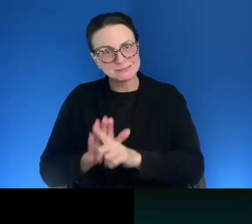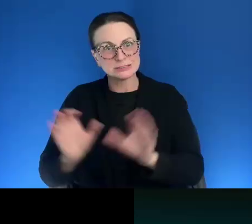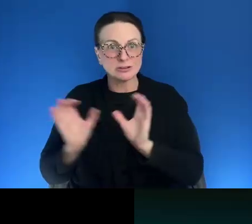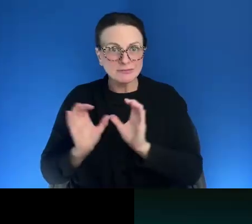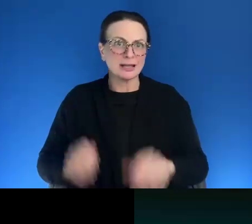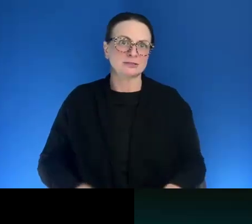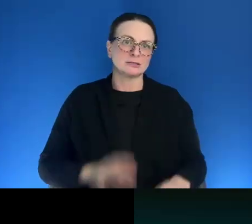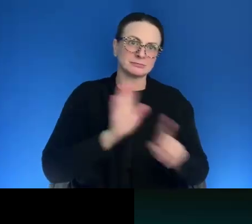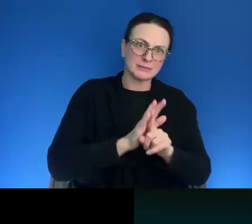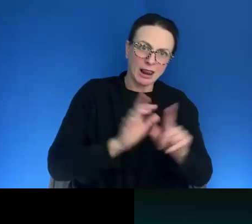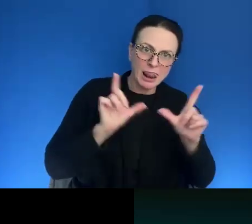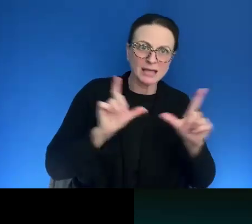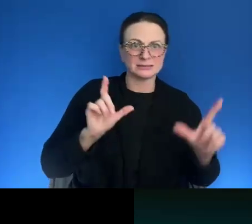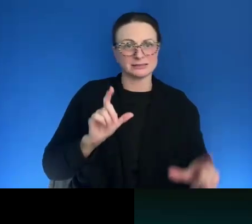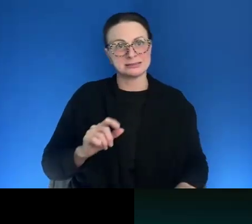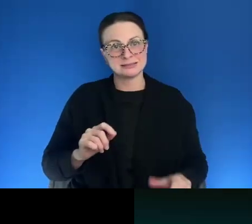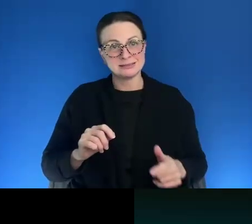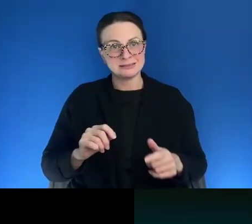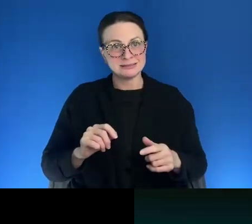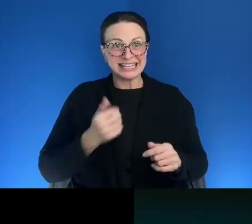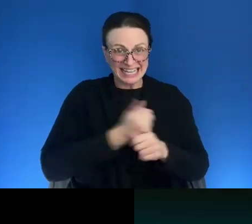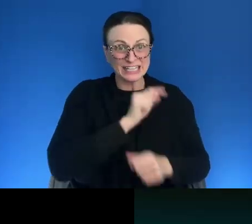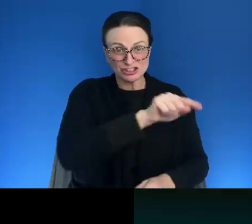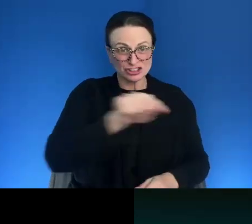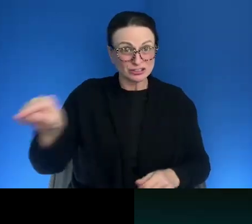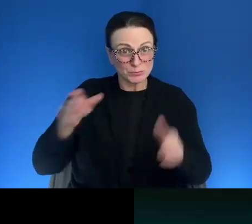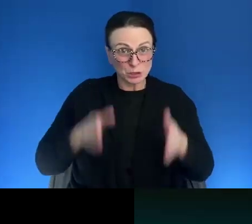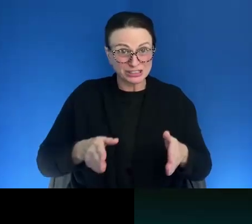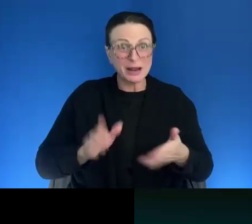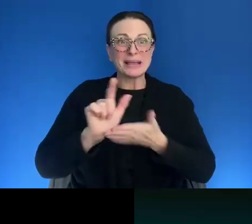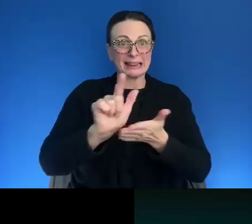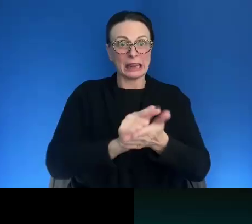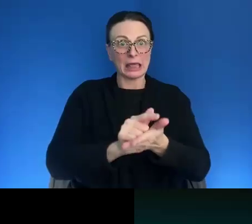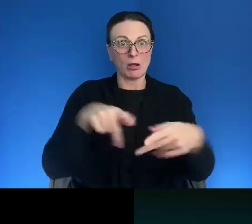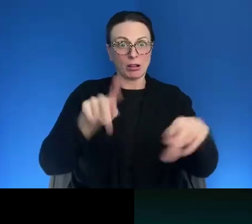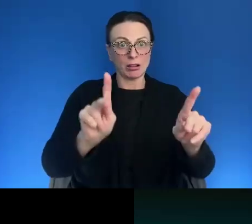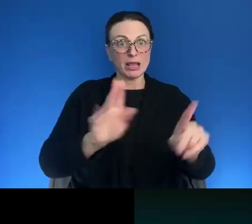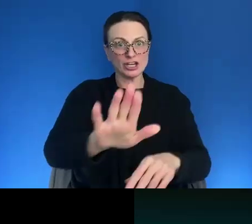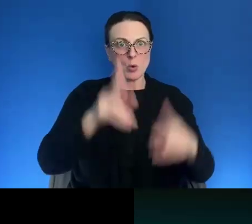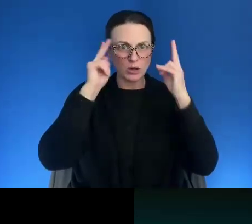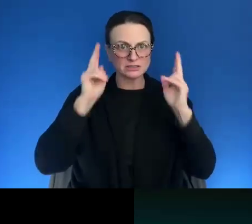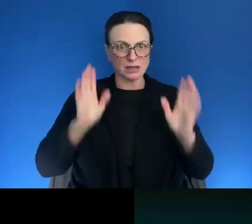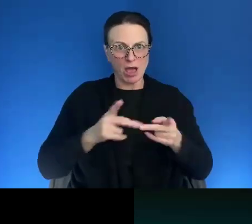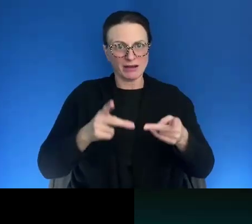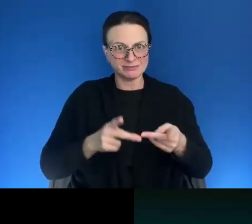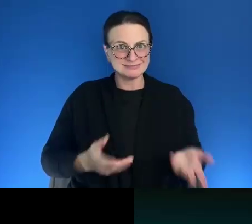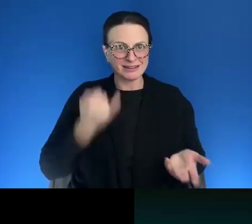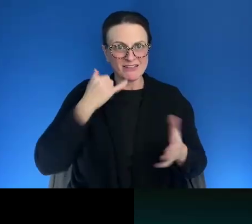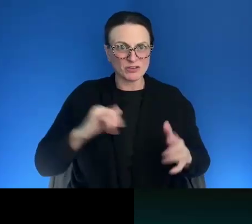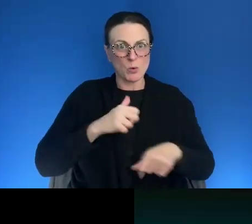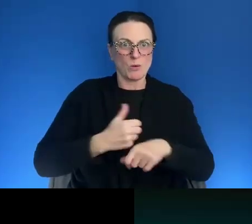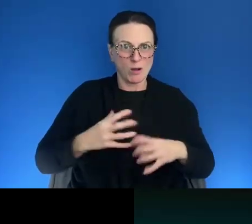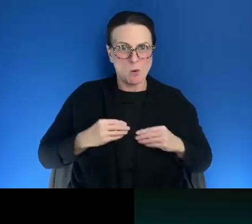certification, licenses, and be legal in your salon if you are the establishment